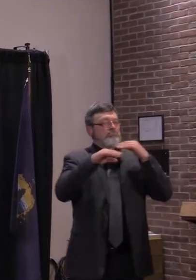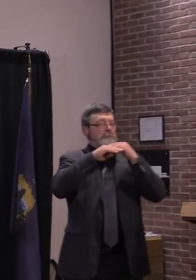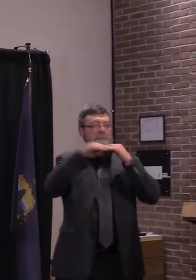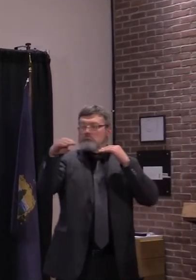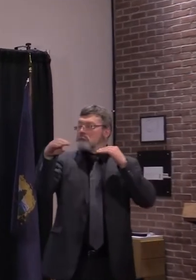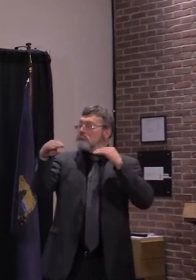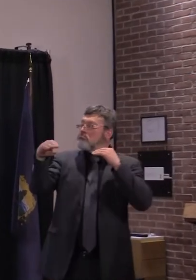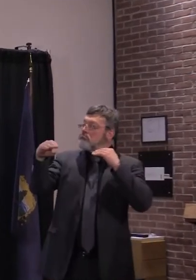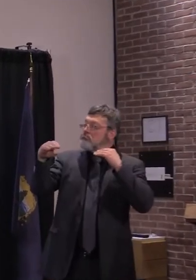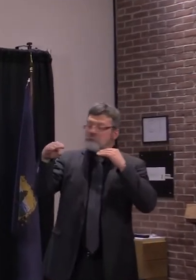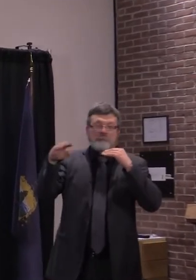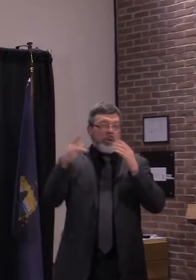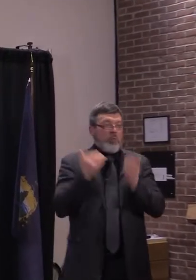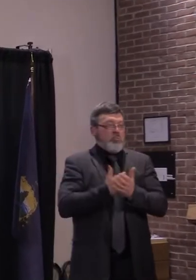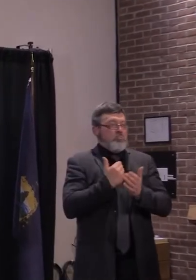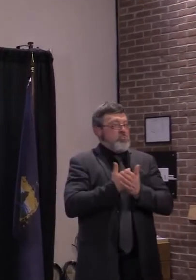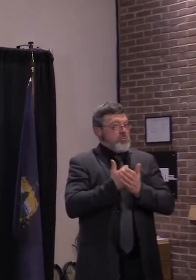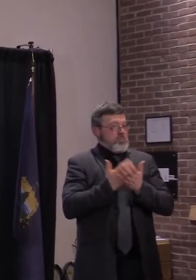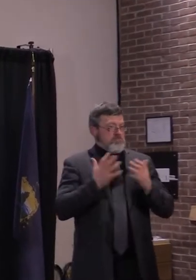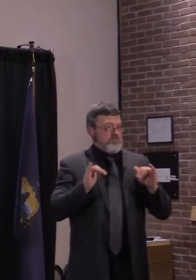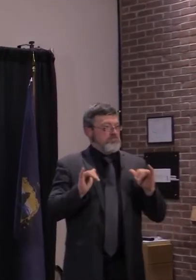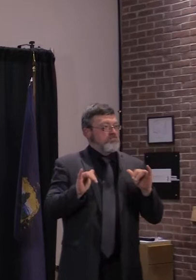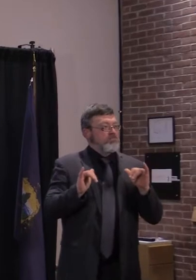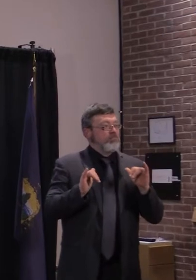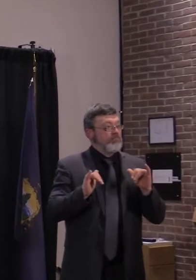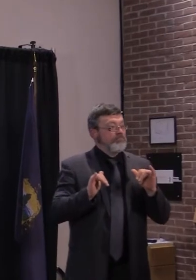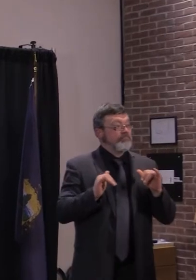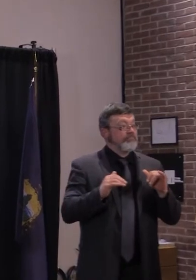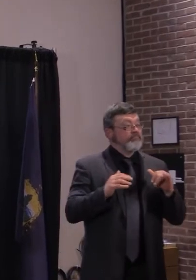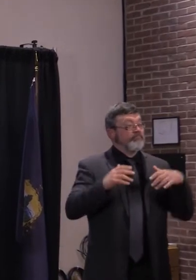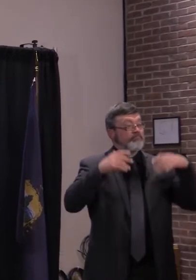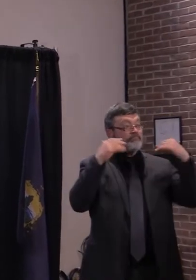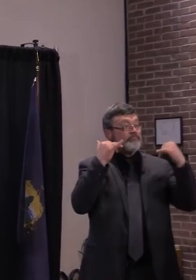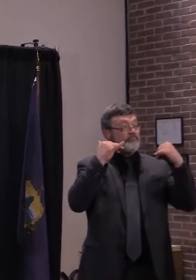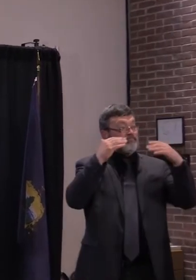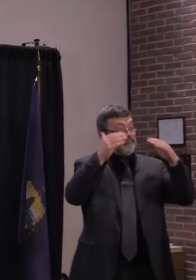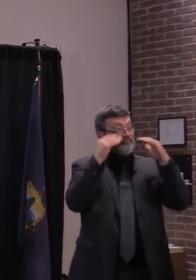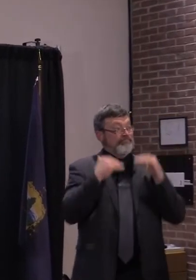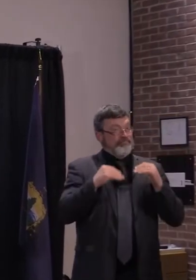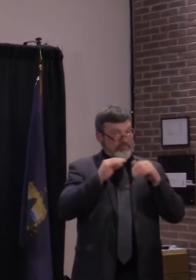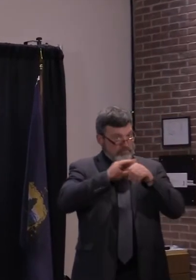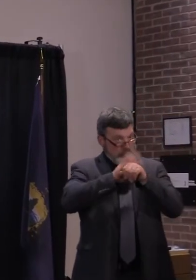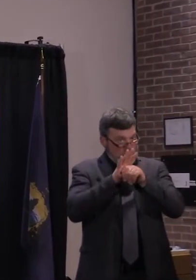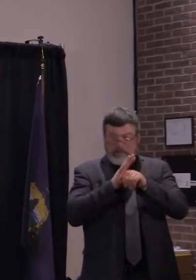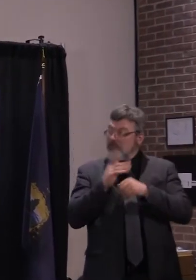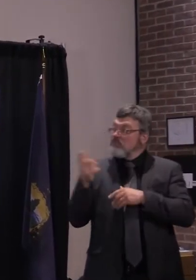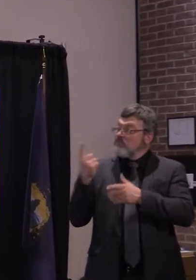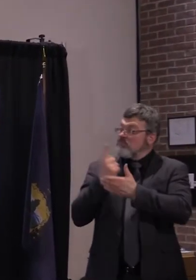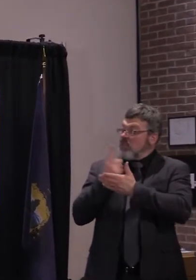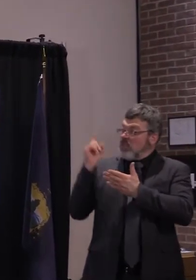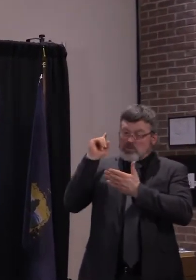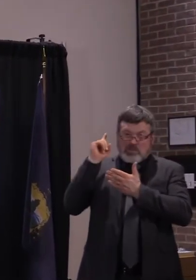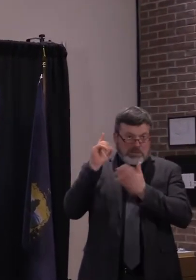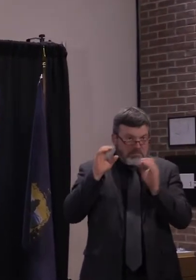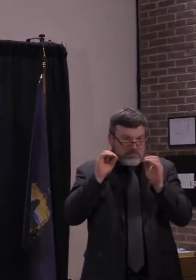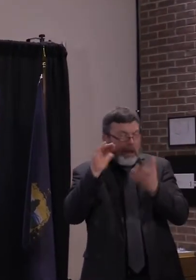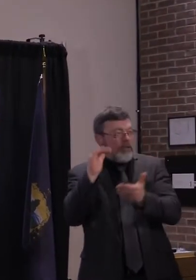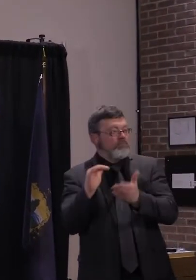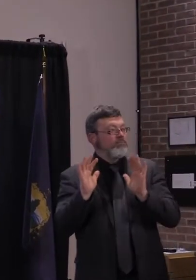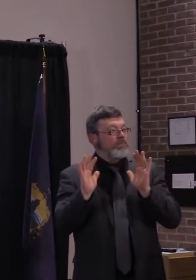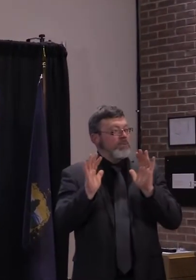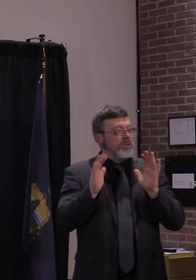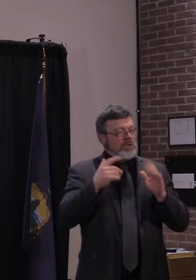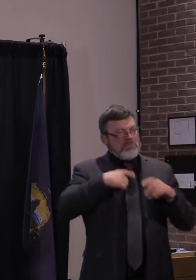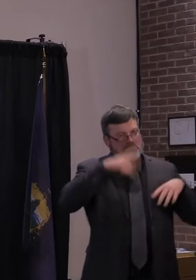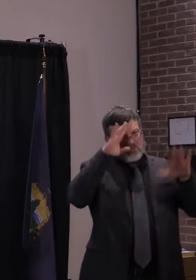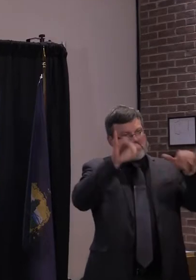decrease in patients hospitalized with COVID-19 over the previous week, a trend that we expect will continue